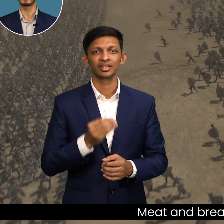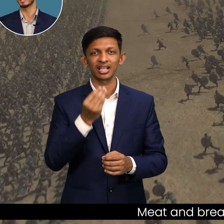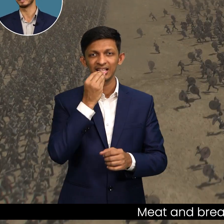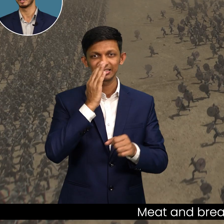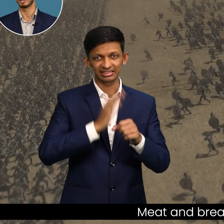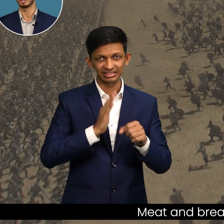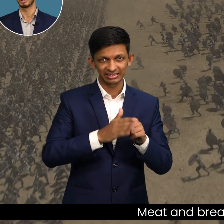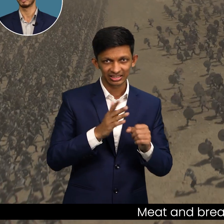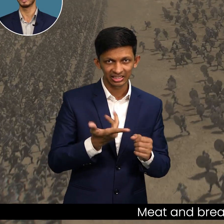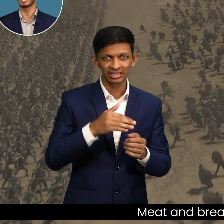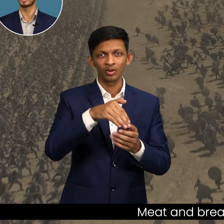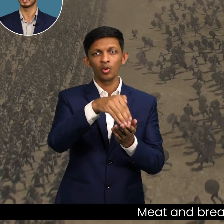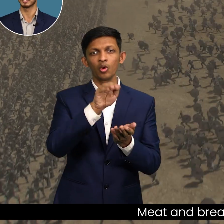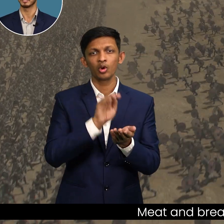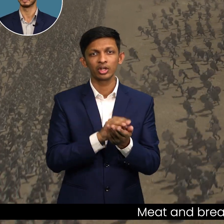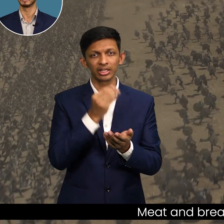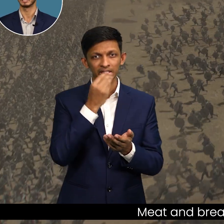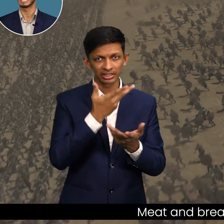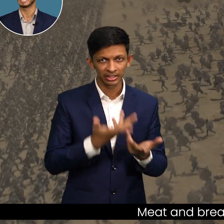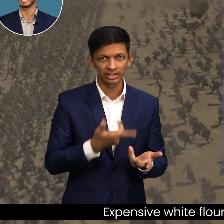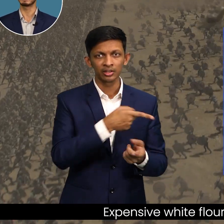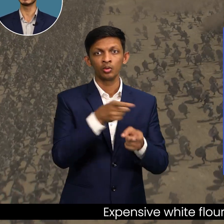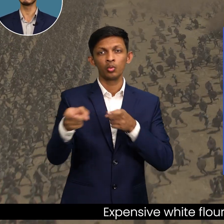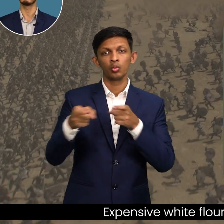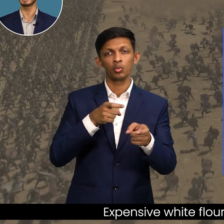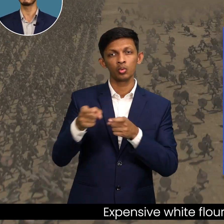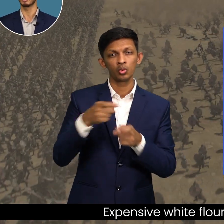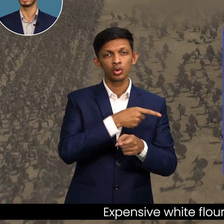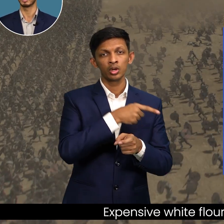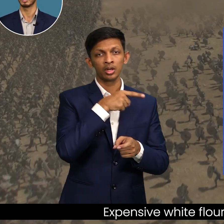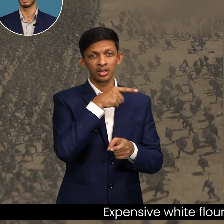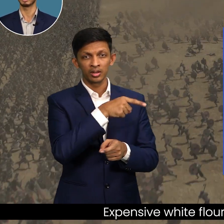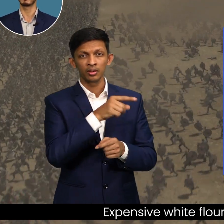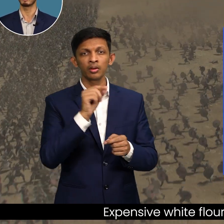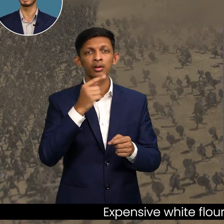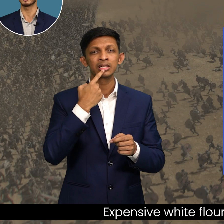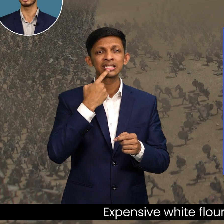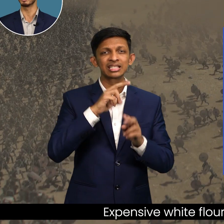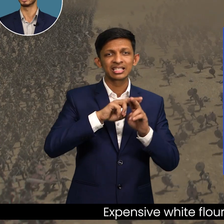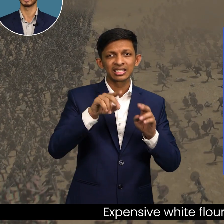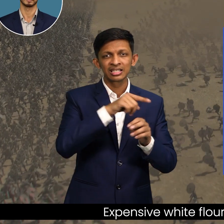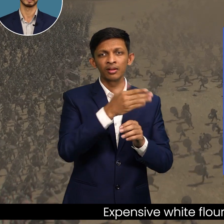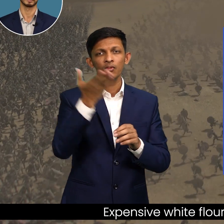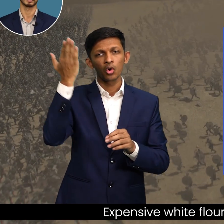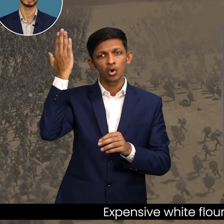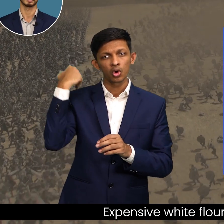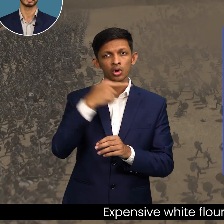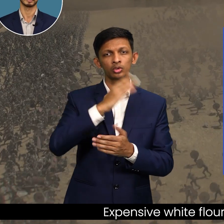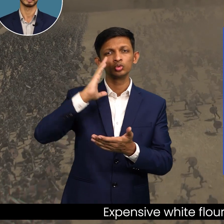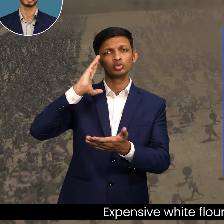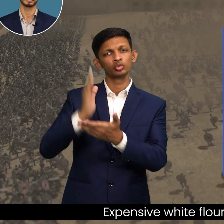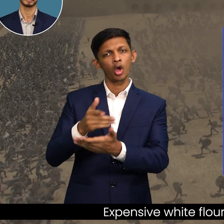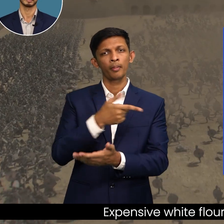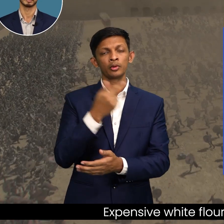Meat and bread were rationed. Expensive white flour was forbidden to use.